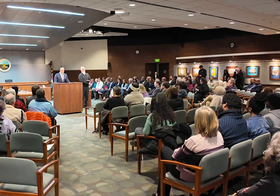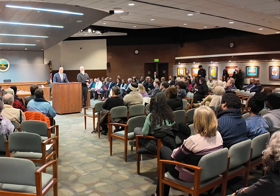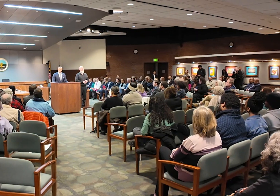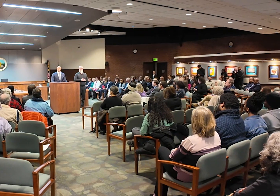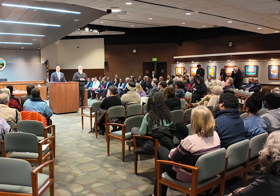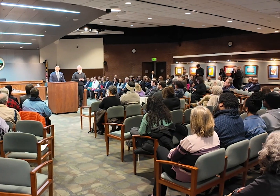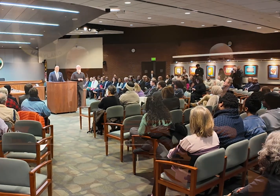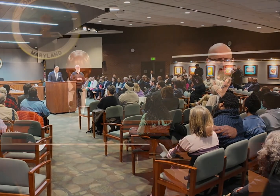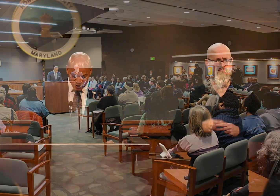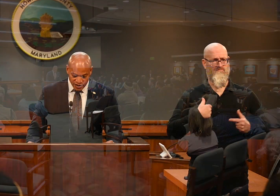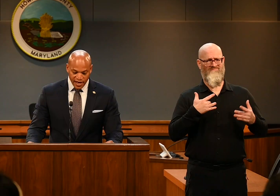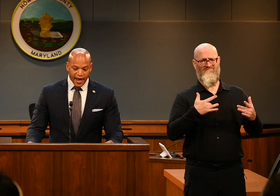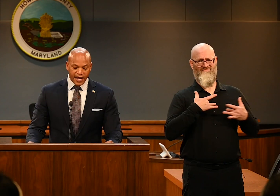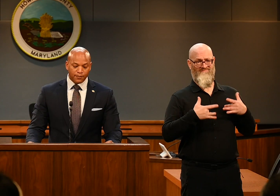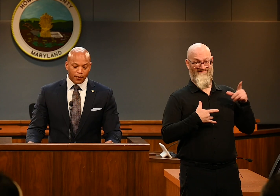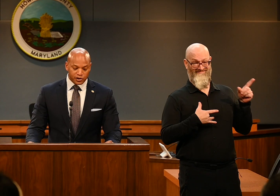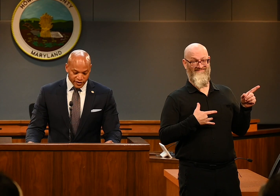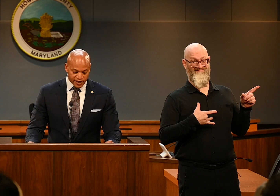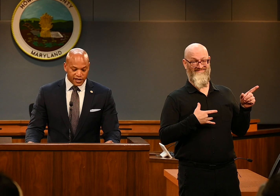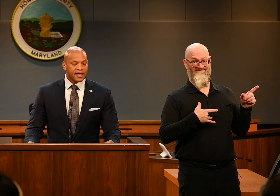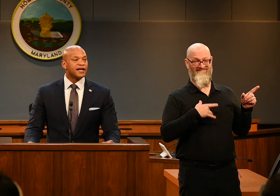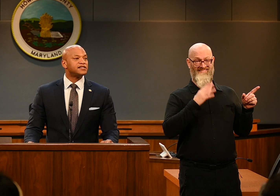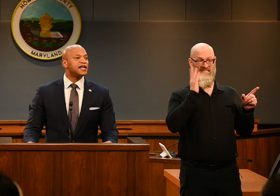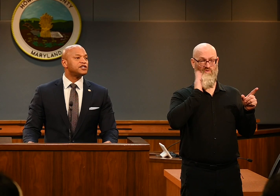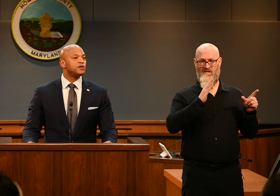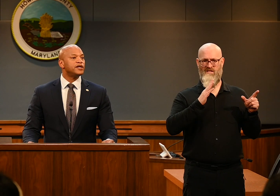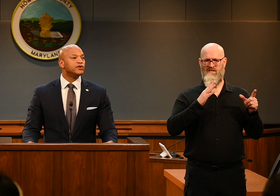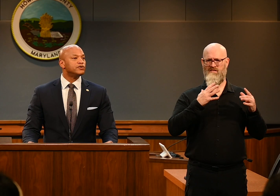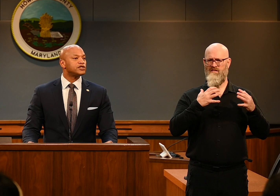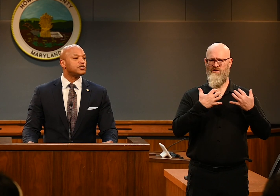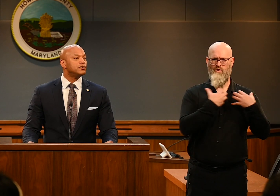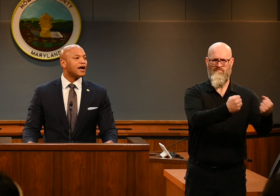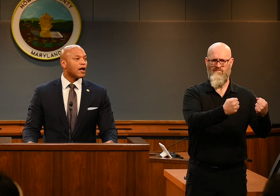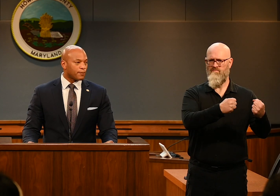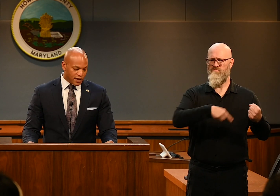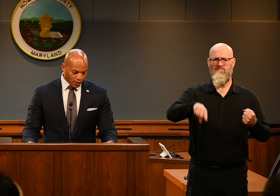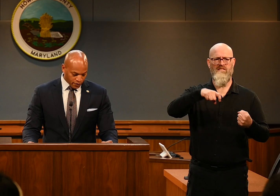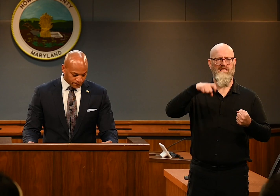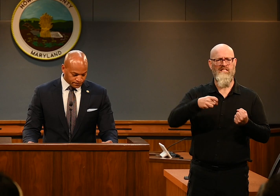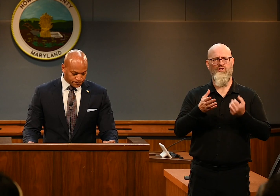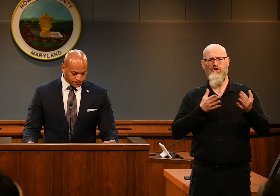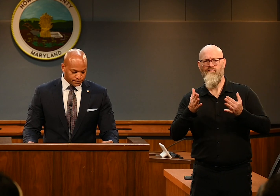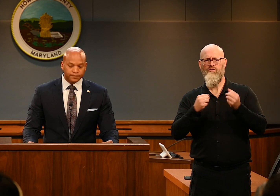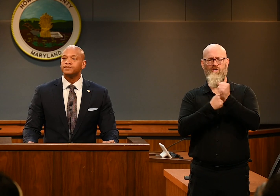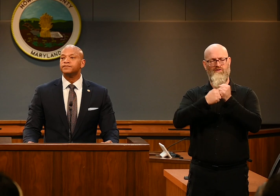that this facility will strain the resources and the public services that instead should be used to help people.